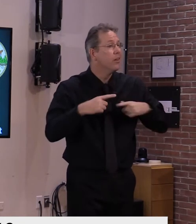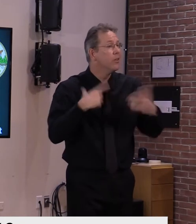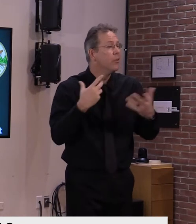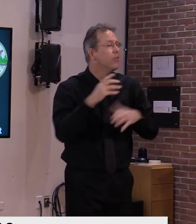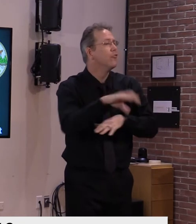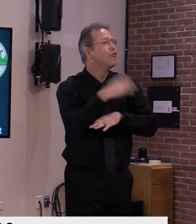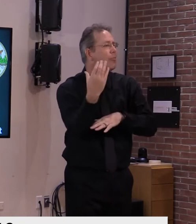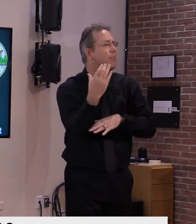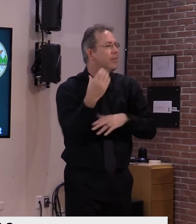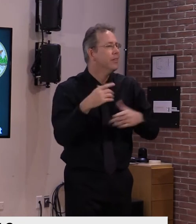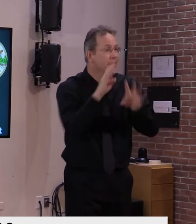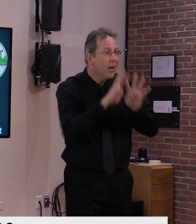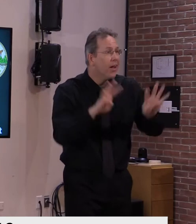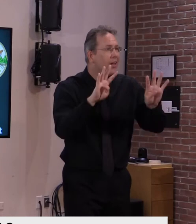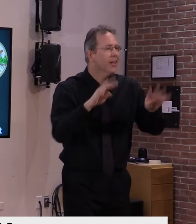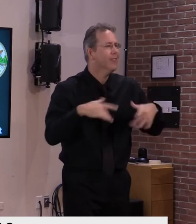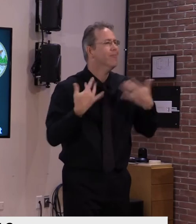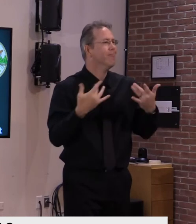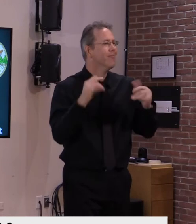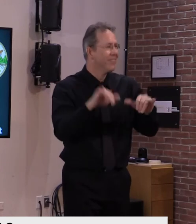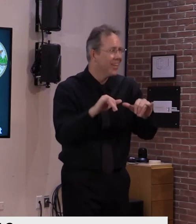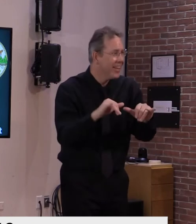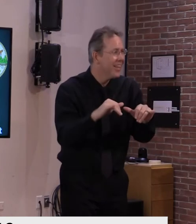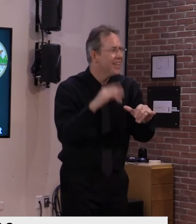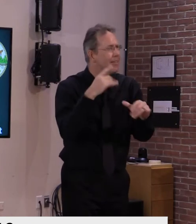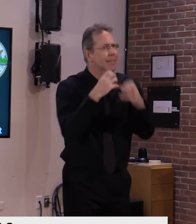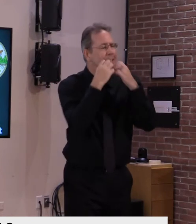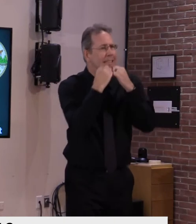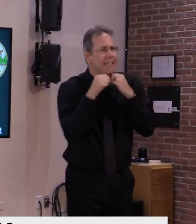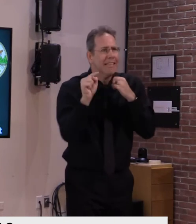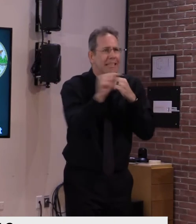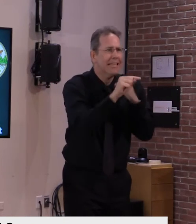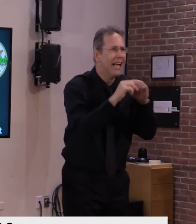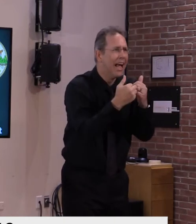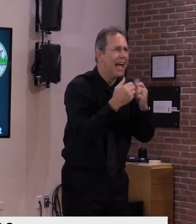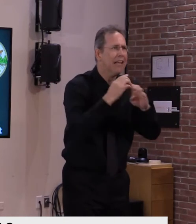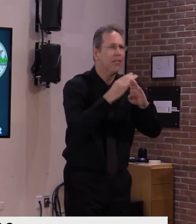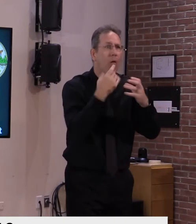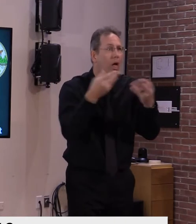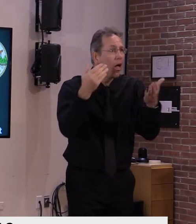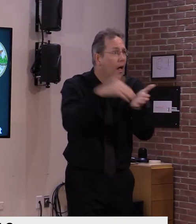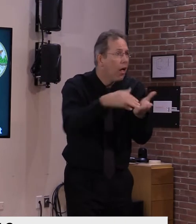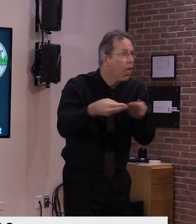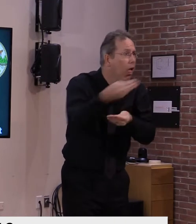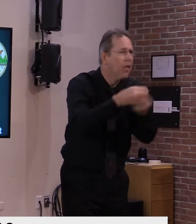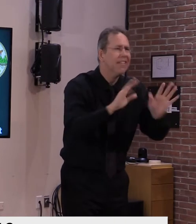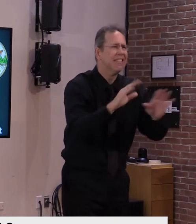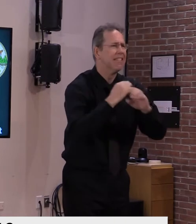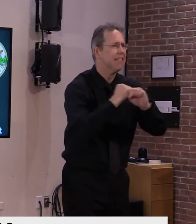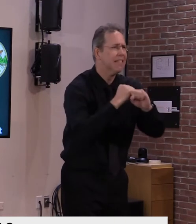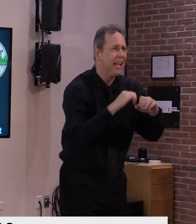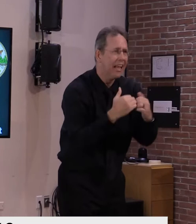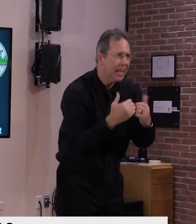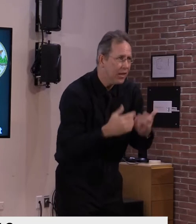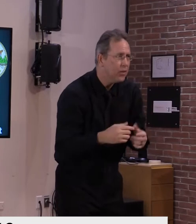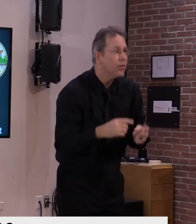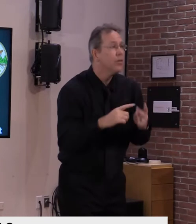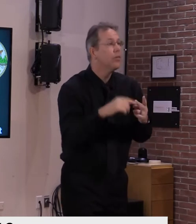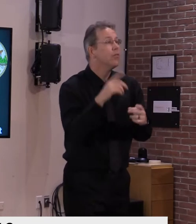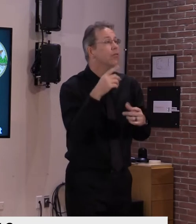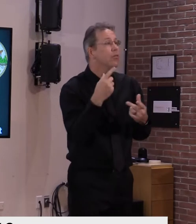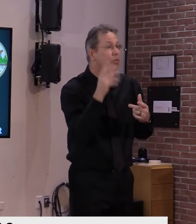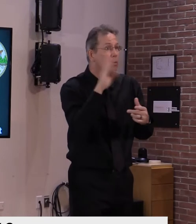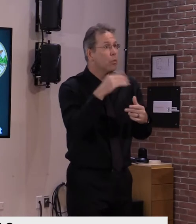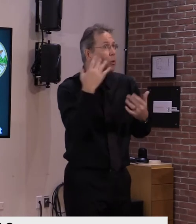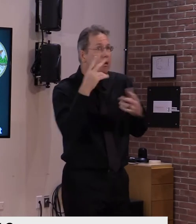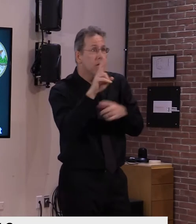closeness we all want. But with the recent news on vaccines, we now know there